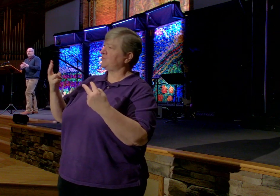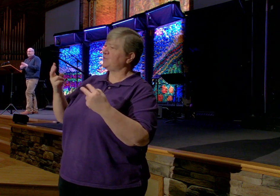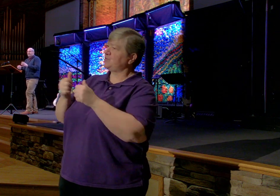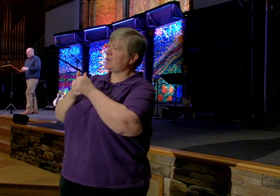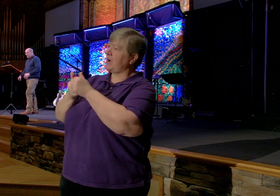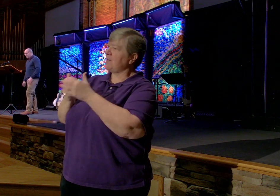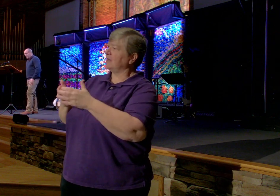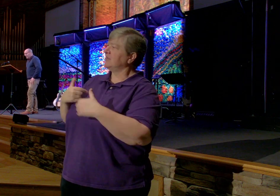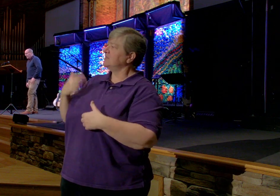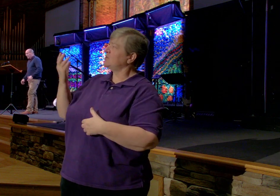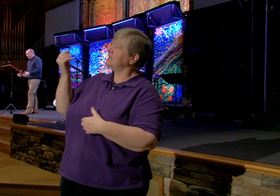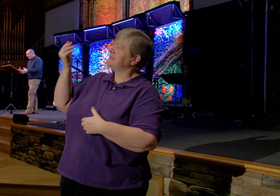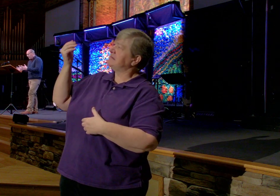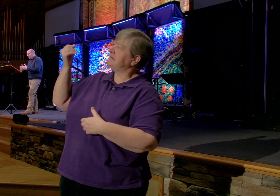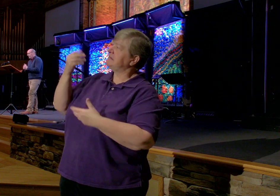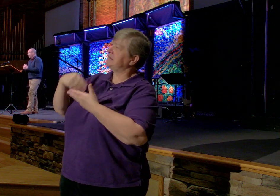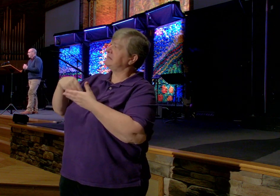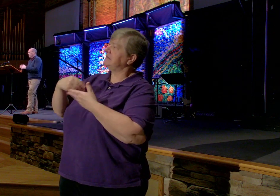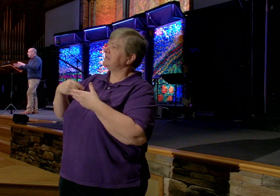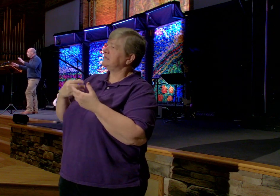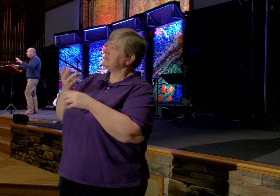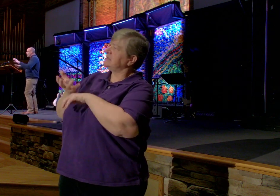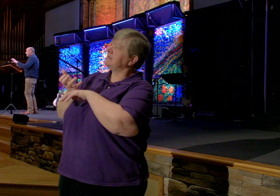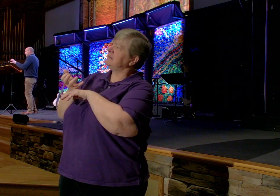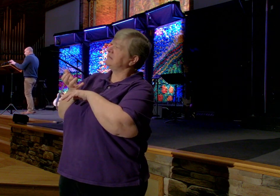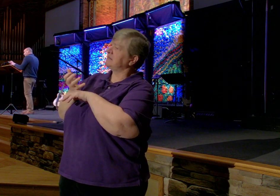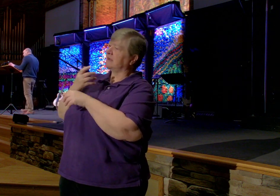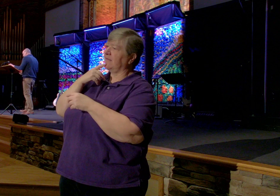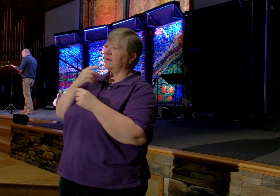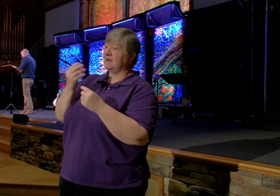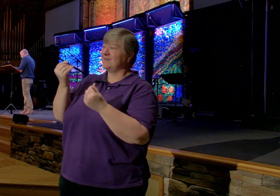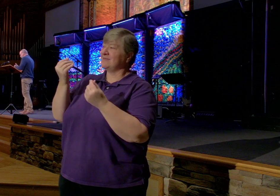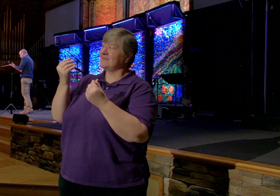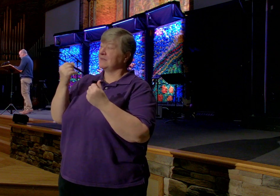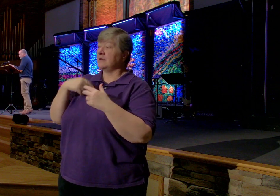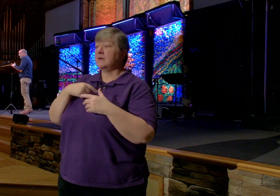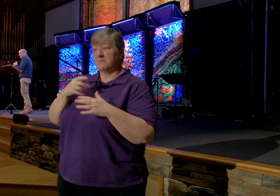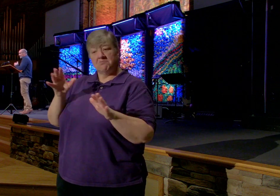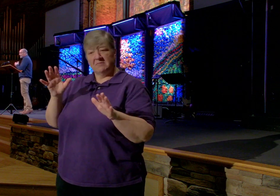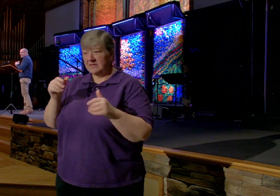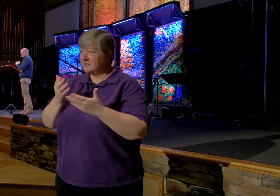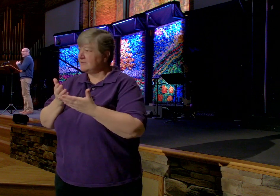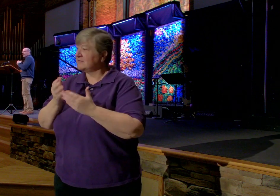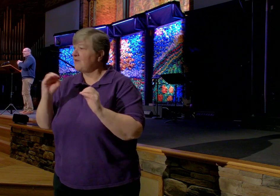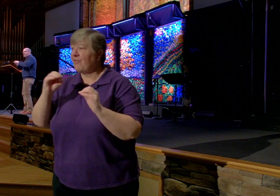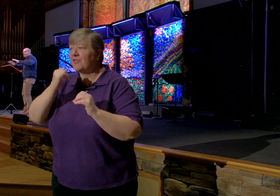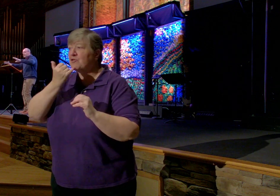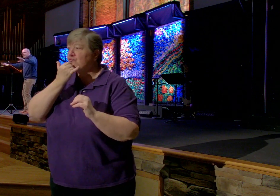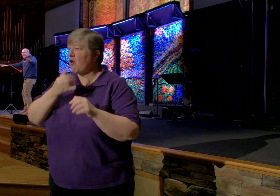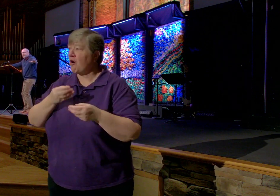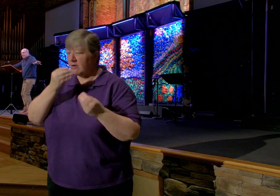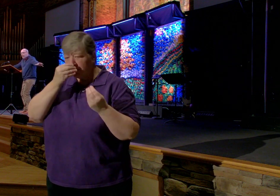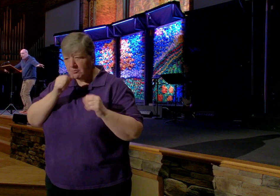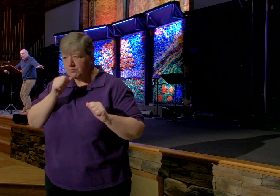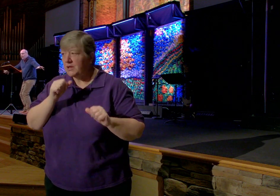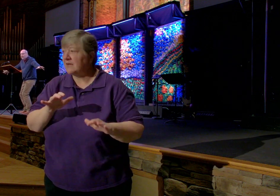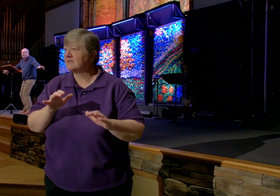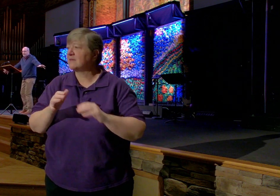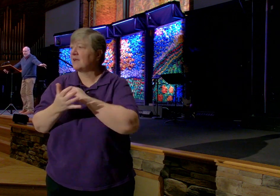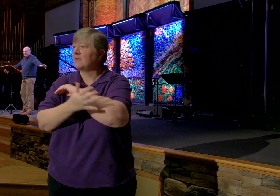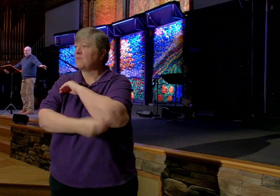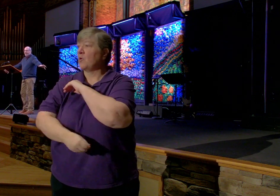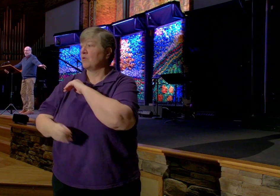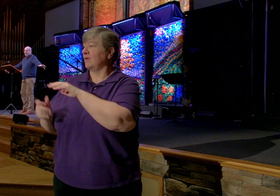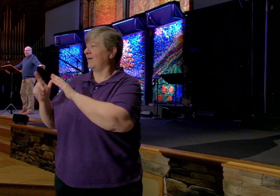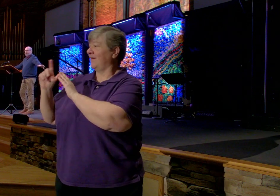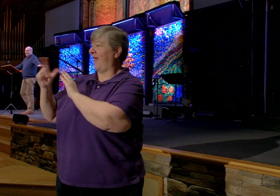and he wants a little change for his tin cup that he can rub them together. Nothing wrong, by the way, with blessing the poor. A few chapters later, Peter and John set